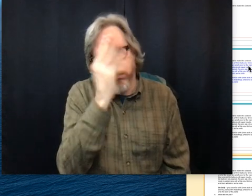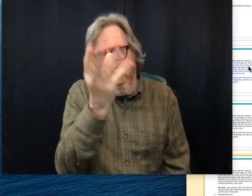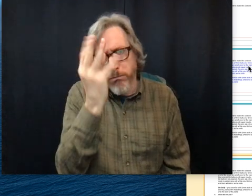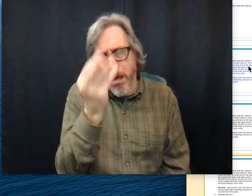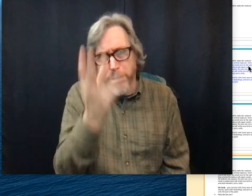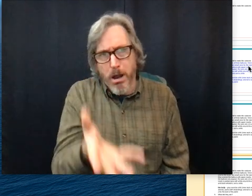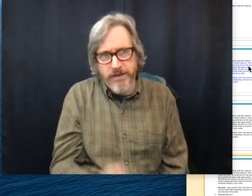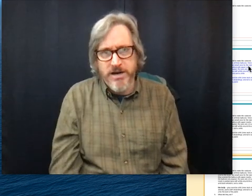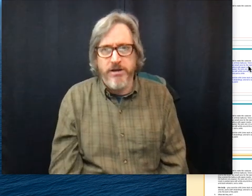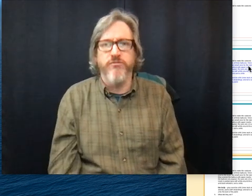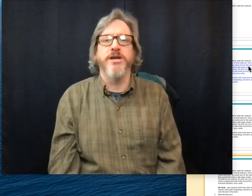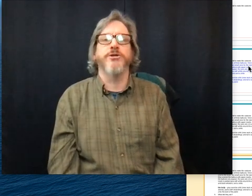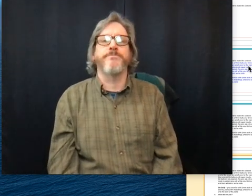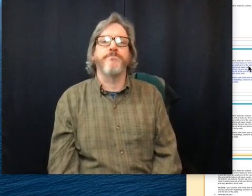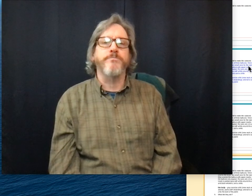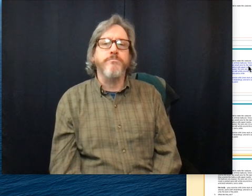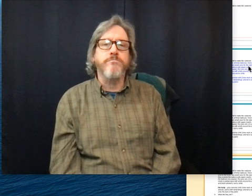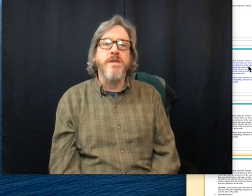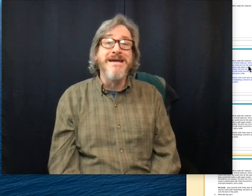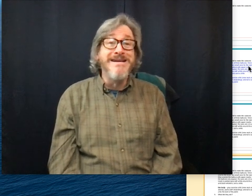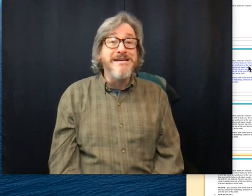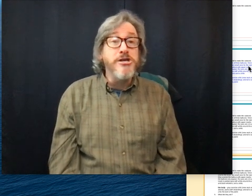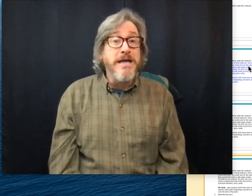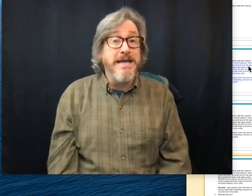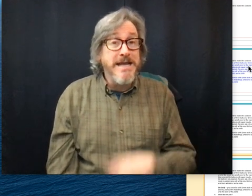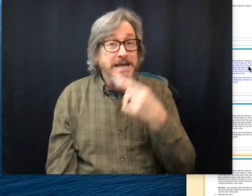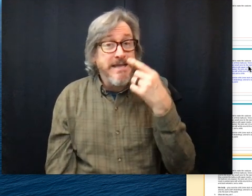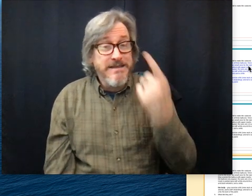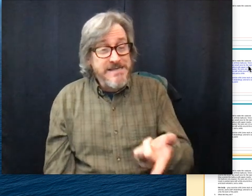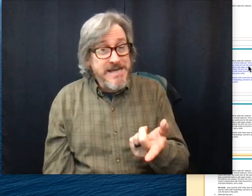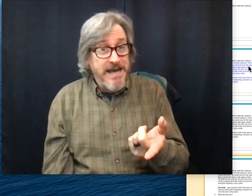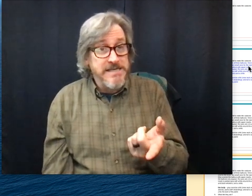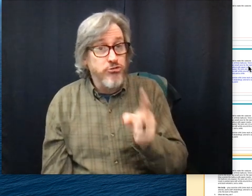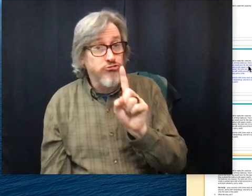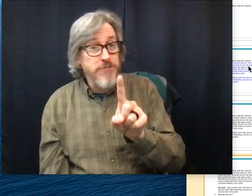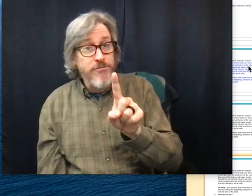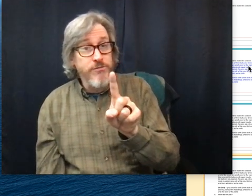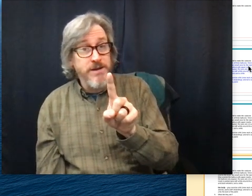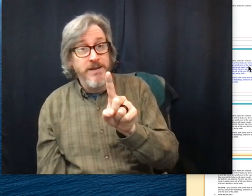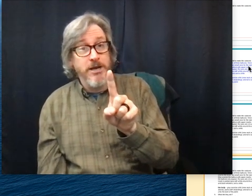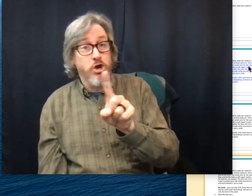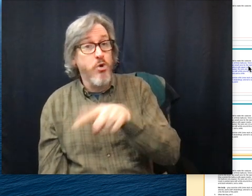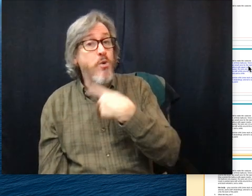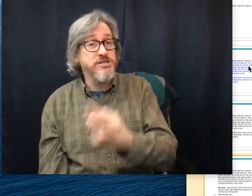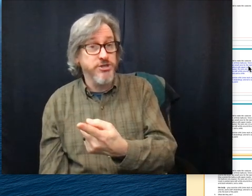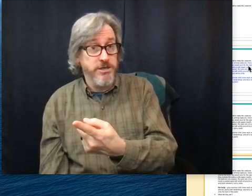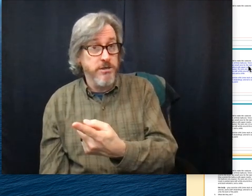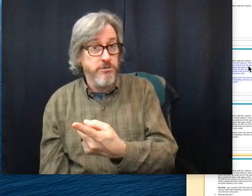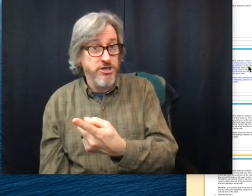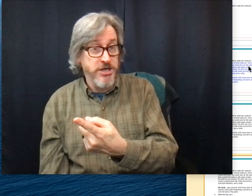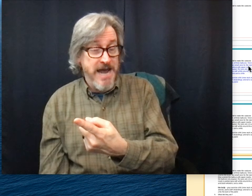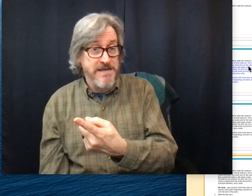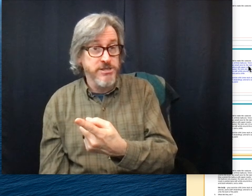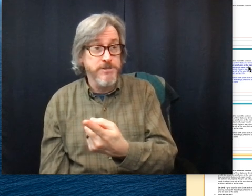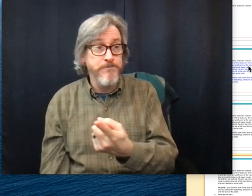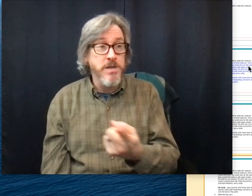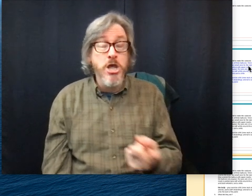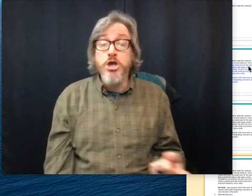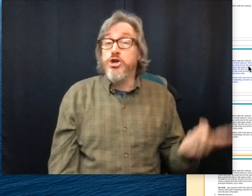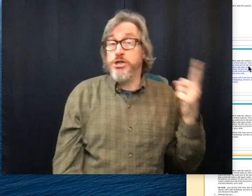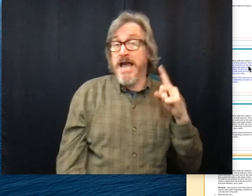just blah, blah, blah, giving out information. In this case, rather than it being a question that she